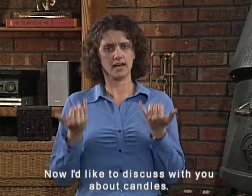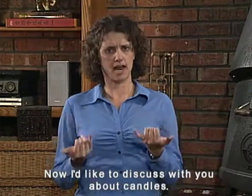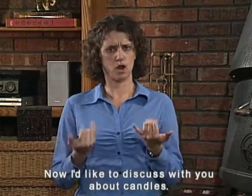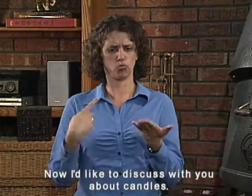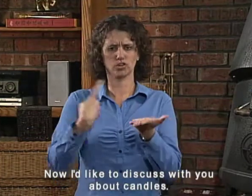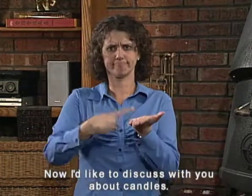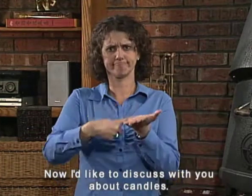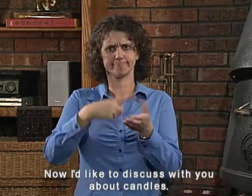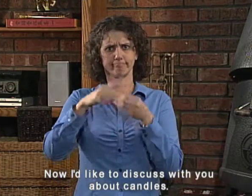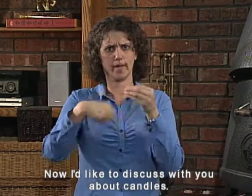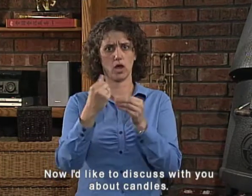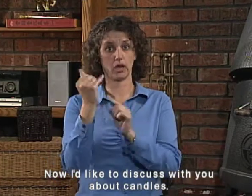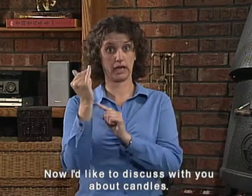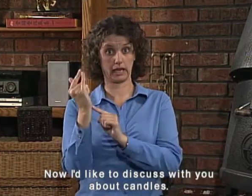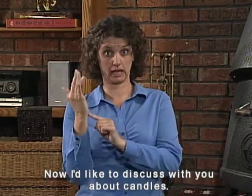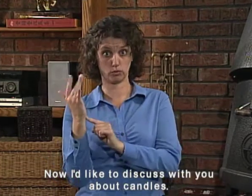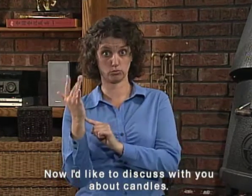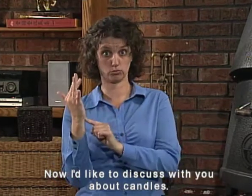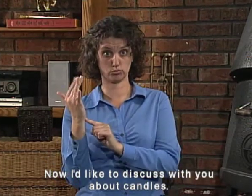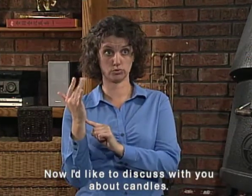Now I'd like to discuss with you about candles.